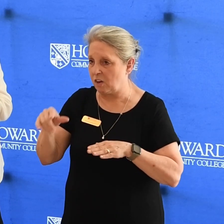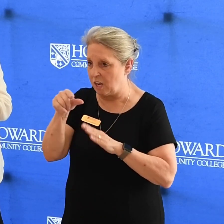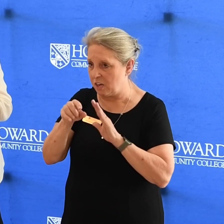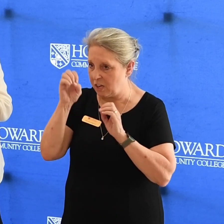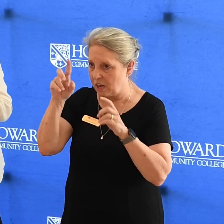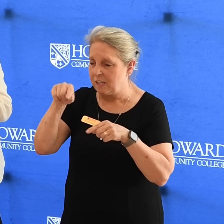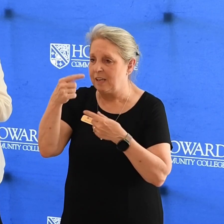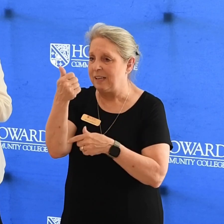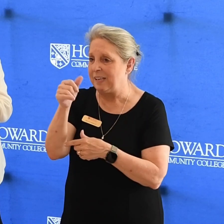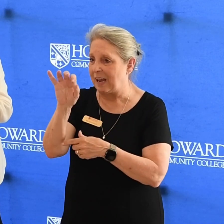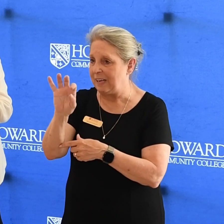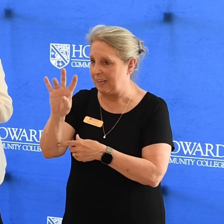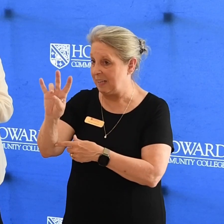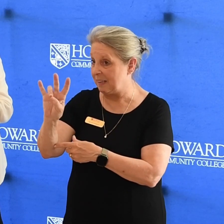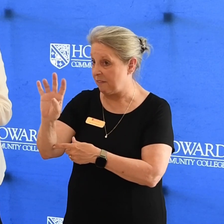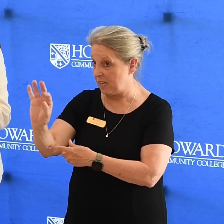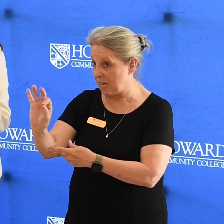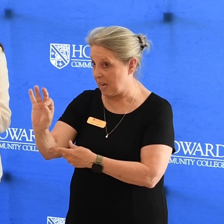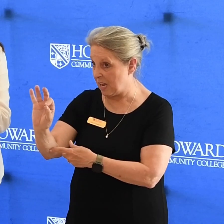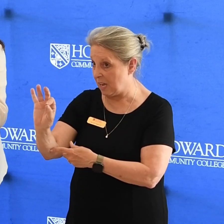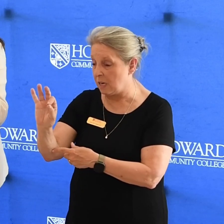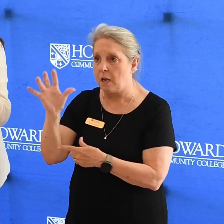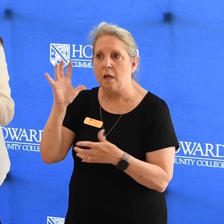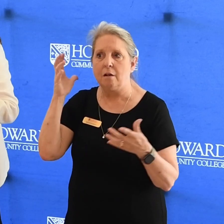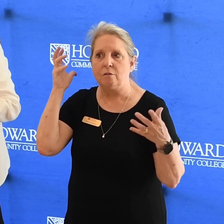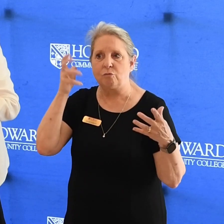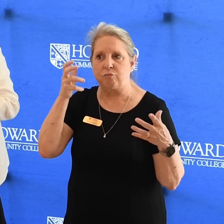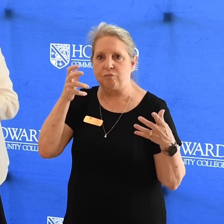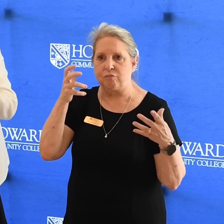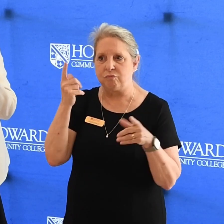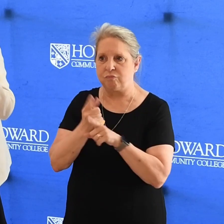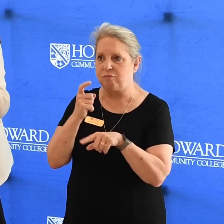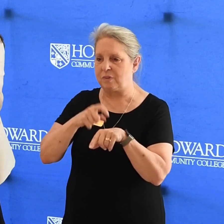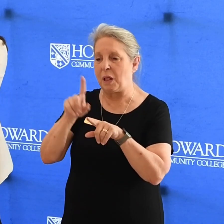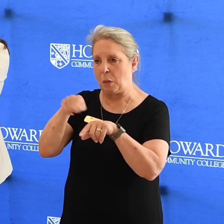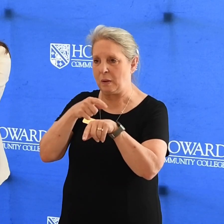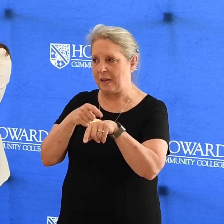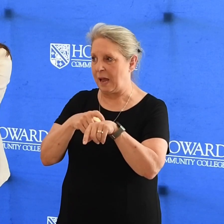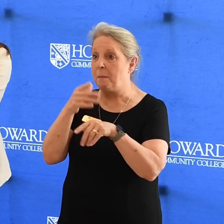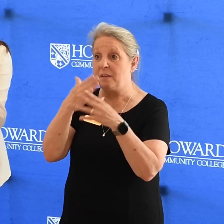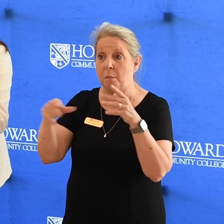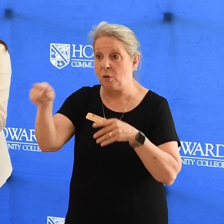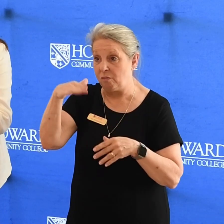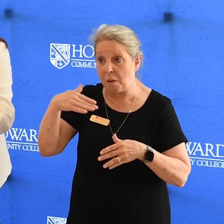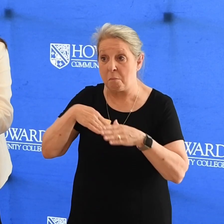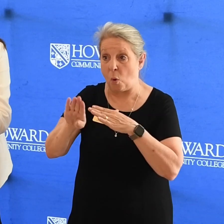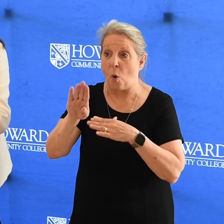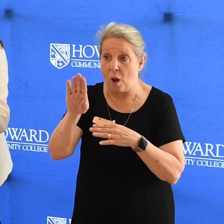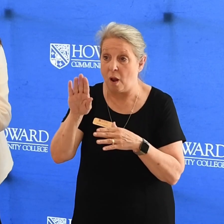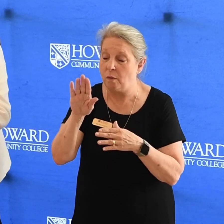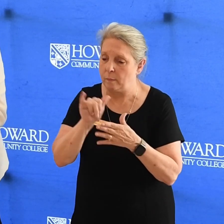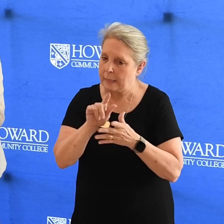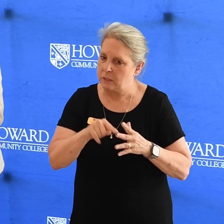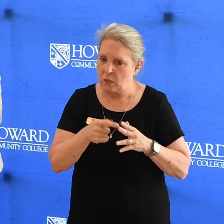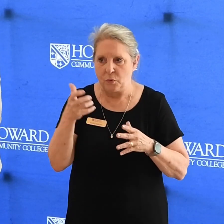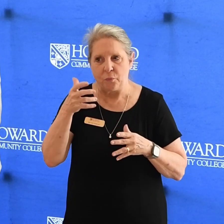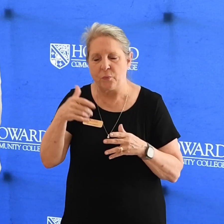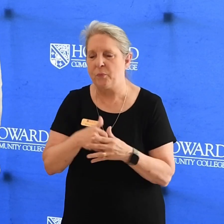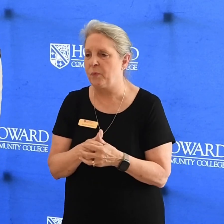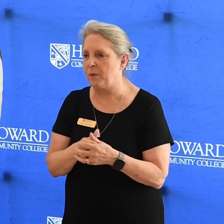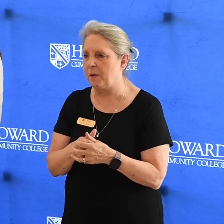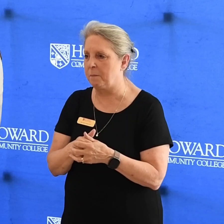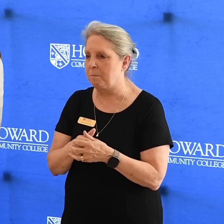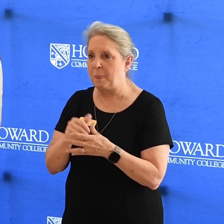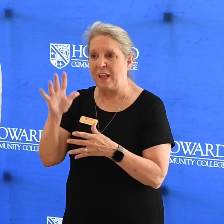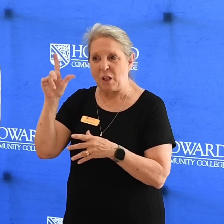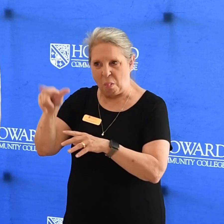since 1979. Isn't that crazy? Long time. Some of you weren't even born, just letting you know. All right, but that's a